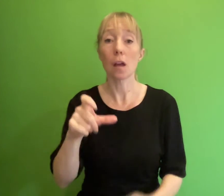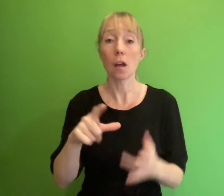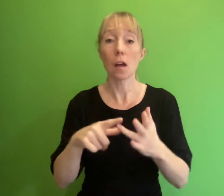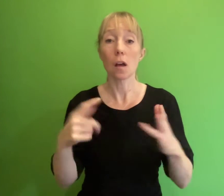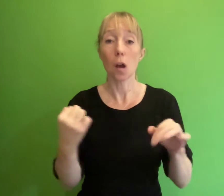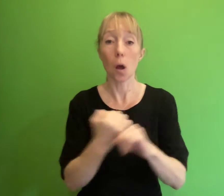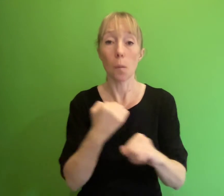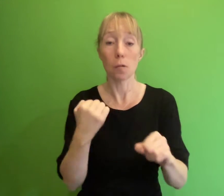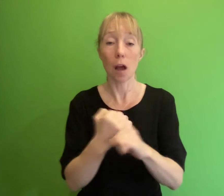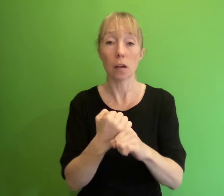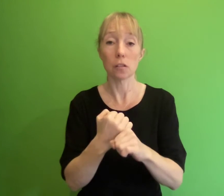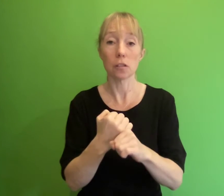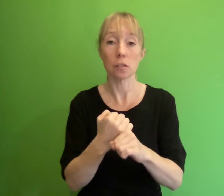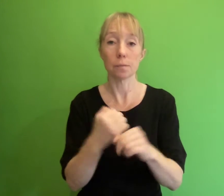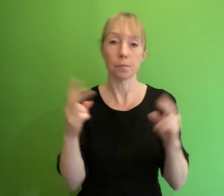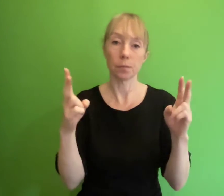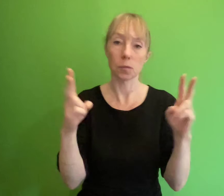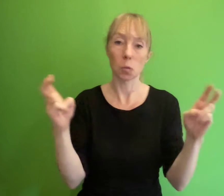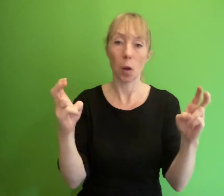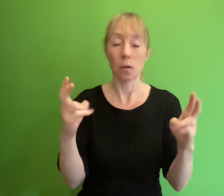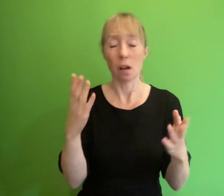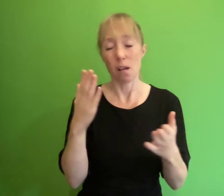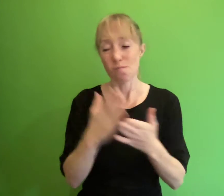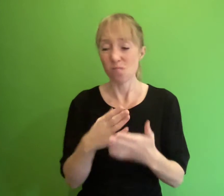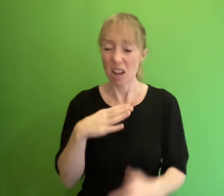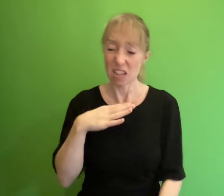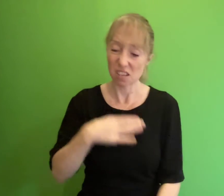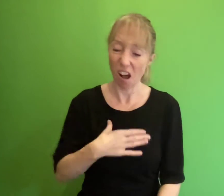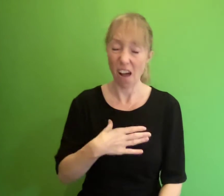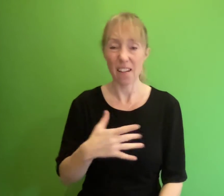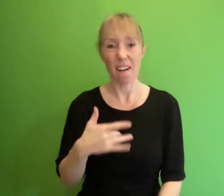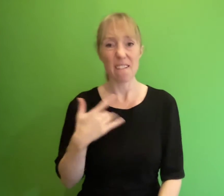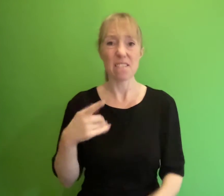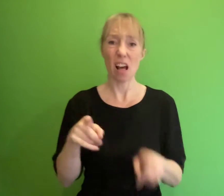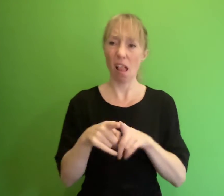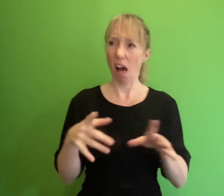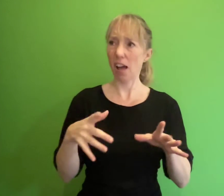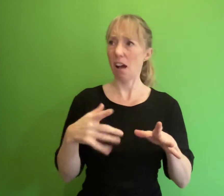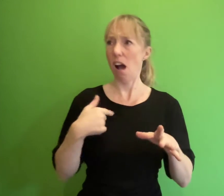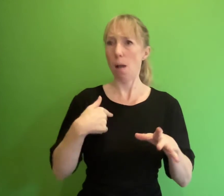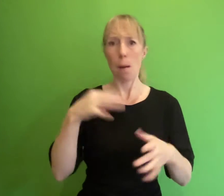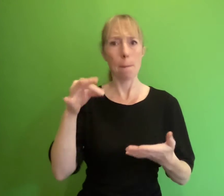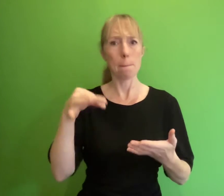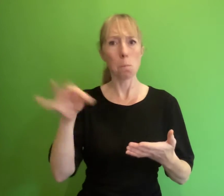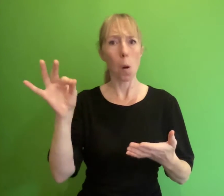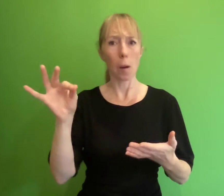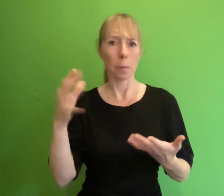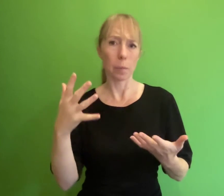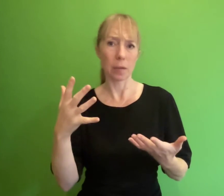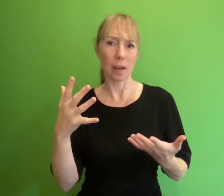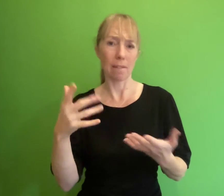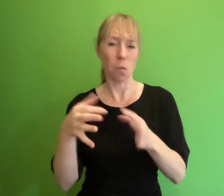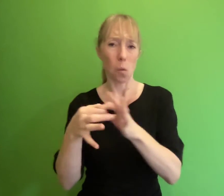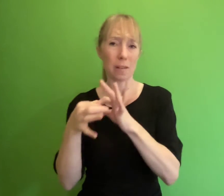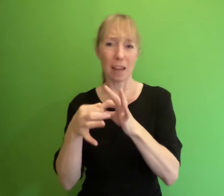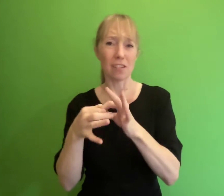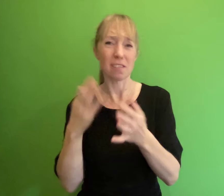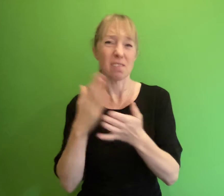I'm really tired of feeling like a box to tick for organisations who don't actually think about accessibility beyond really